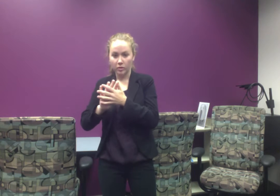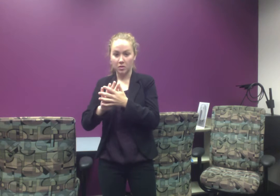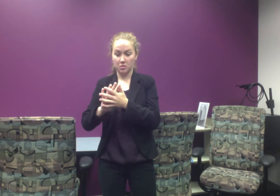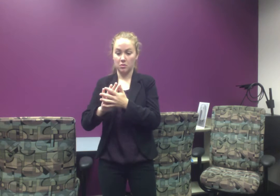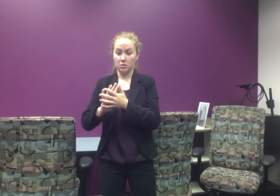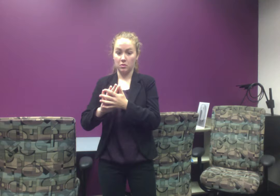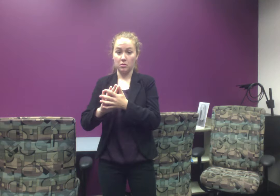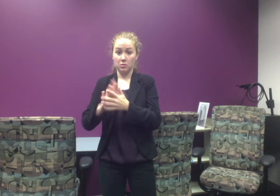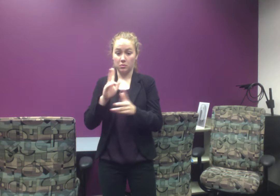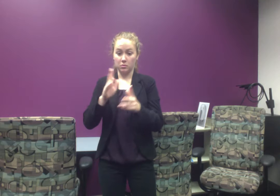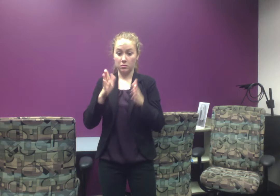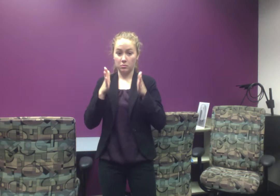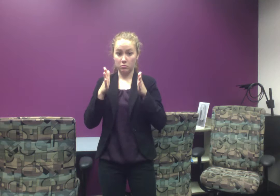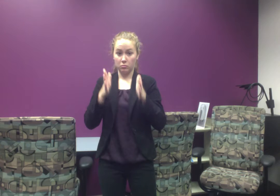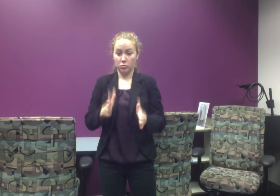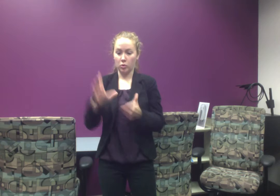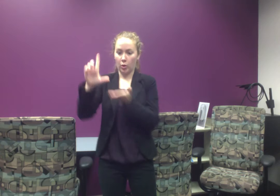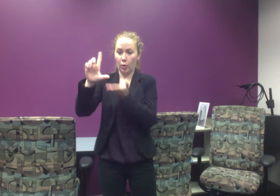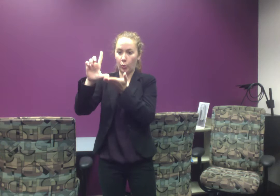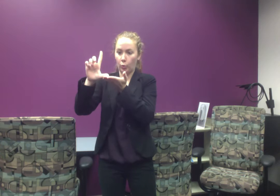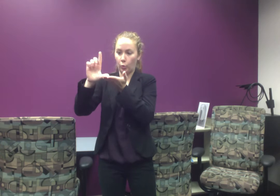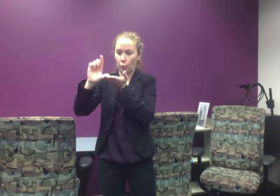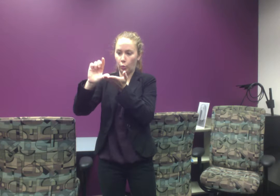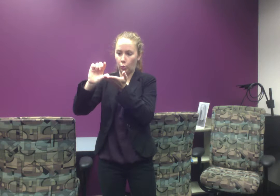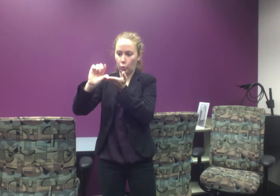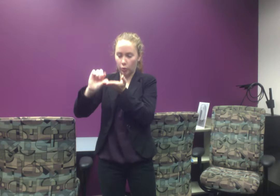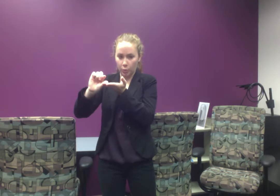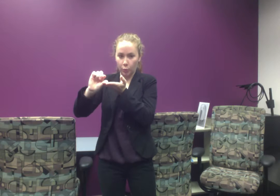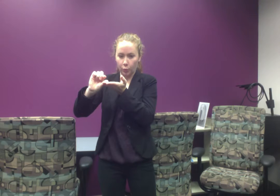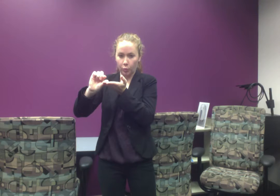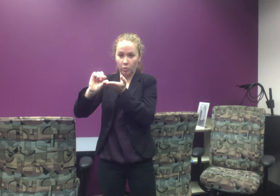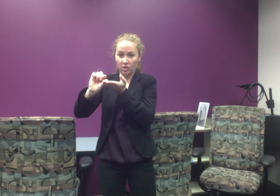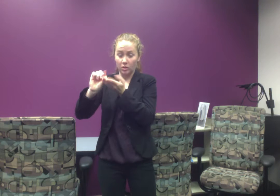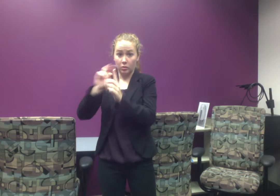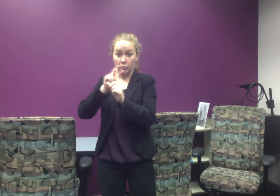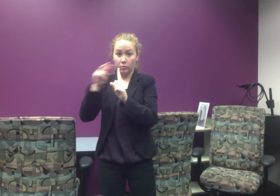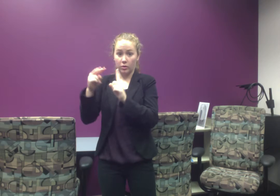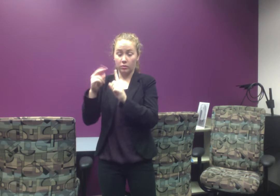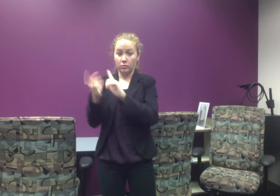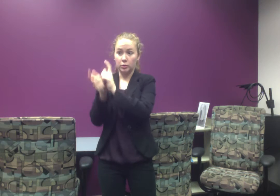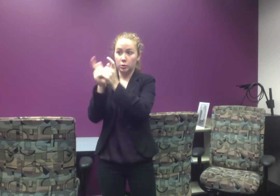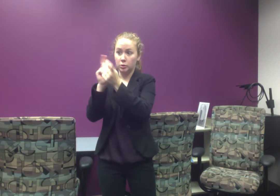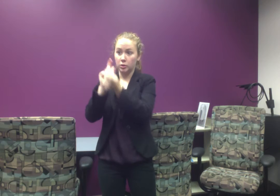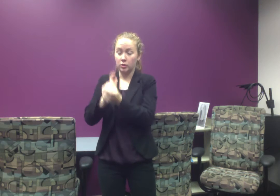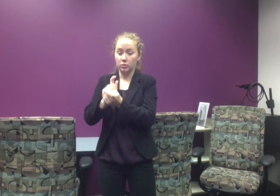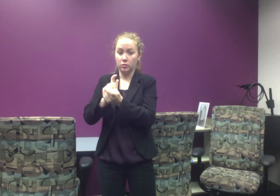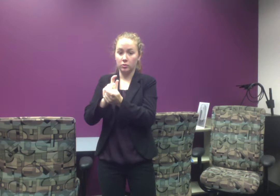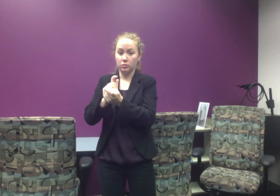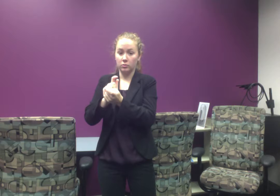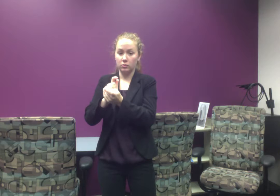What? What? The Lego? I've seen the movie once, I don't really